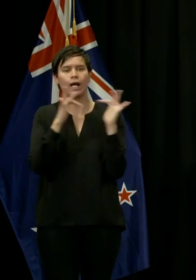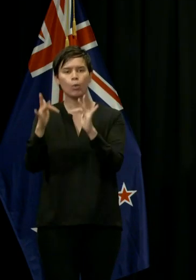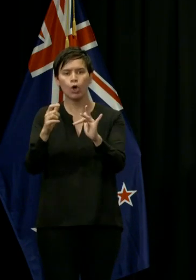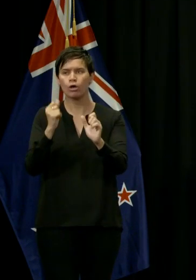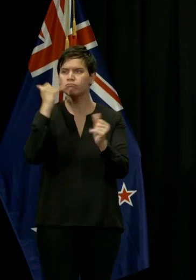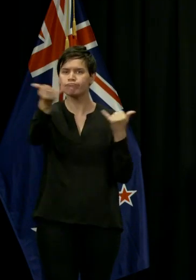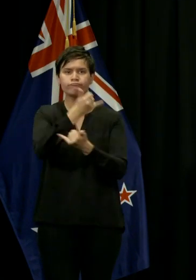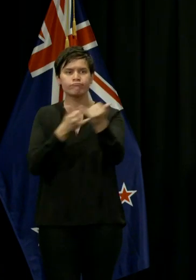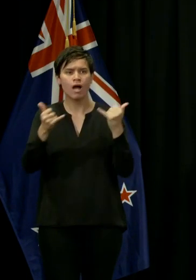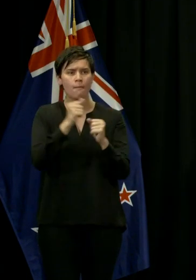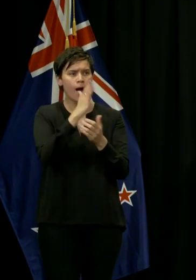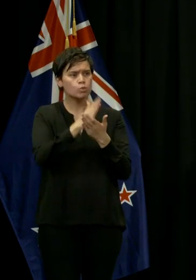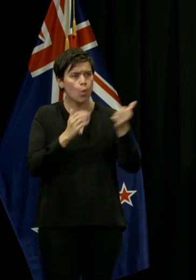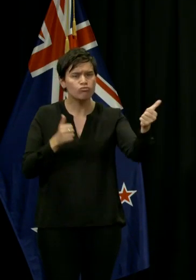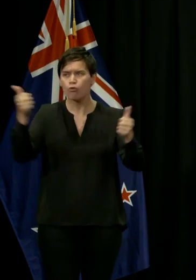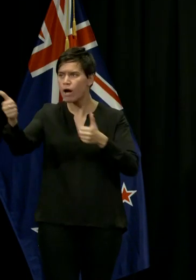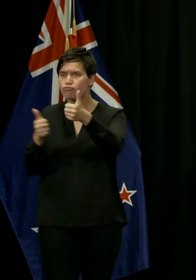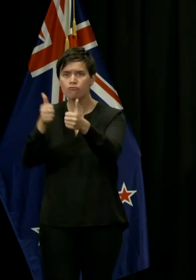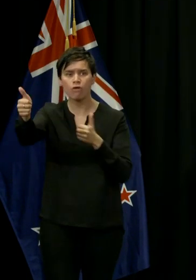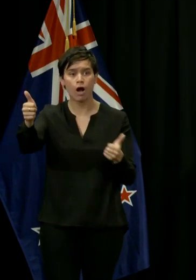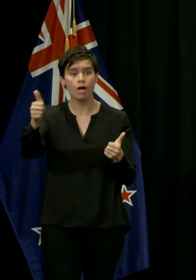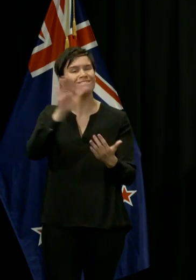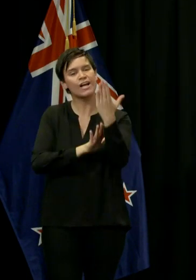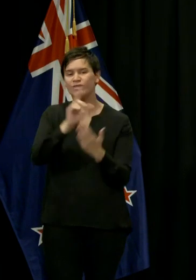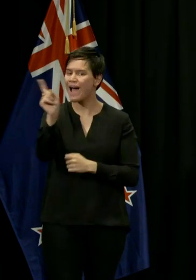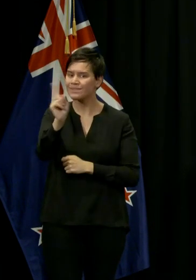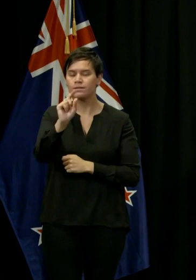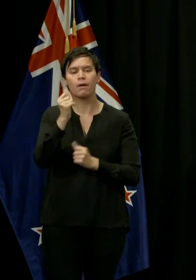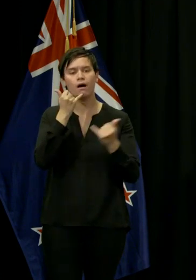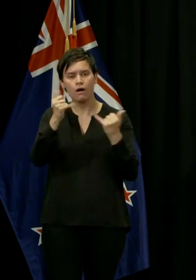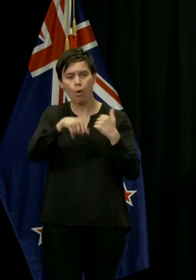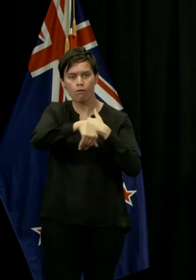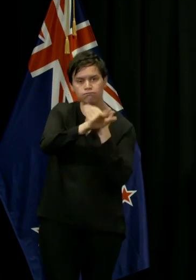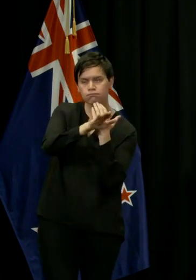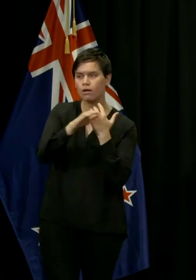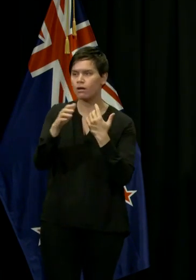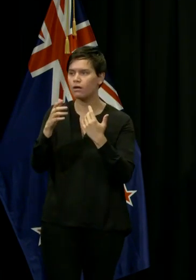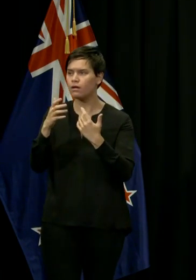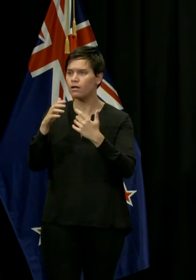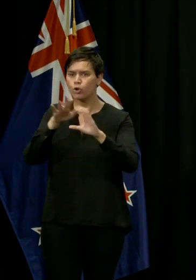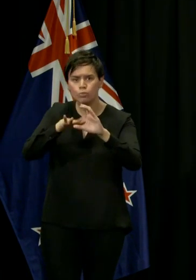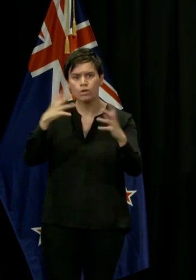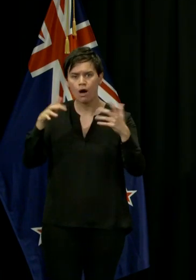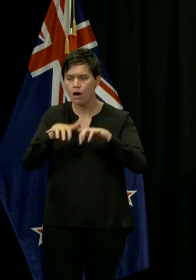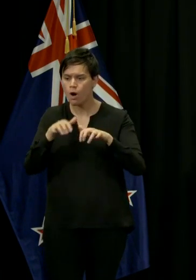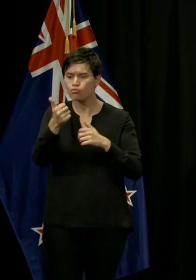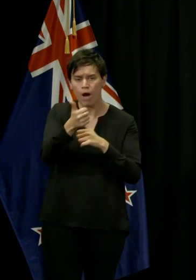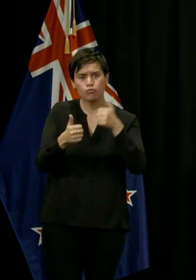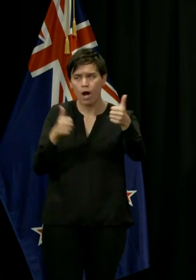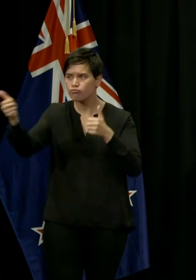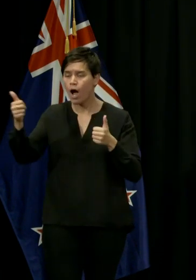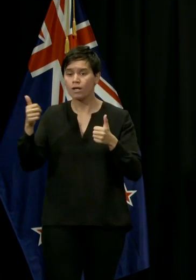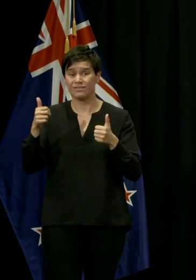you can do to maintain that contact without being face-to-face, because that will be one of the greatest hurdles we have to overcome, is